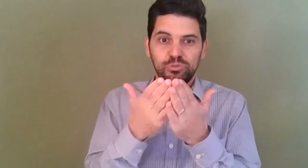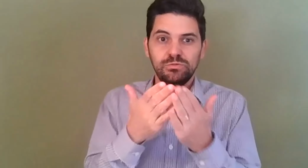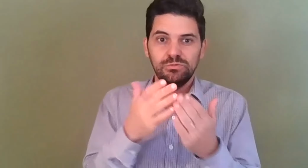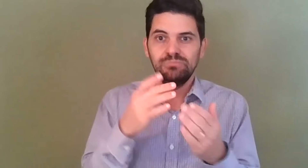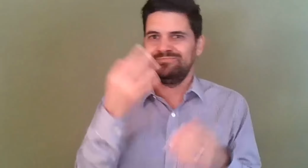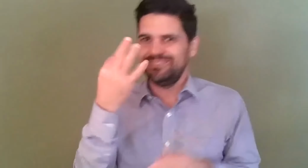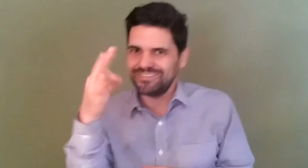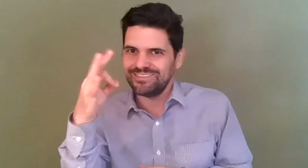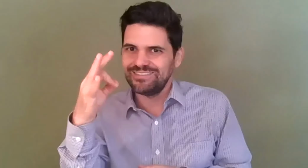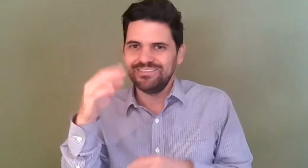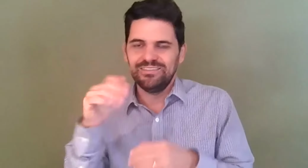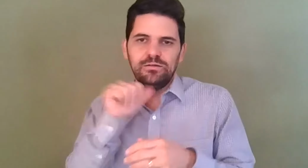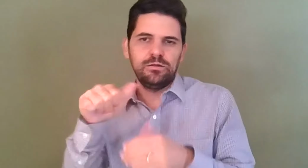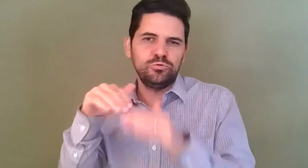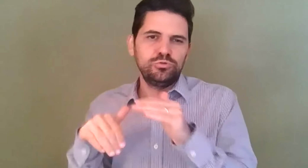There were more than